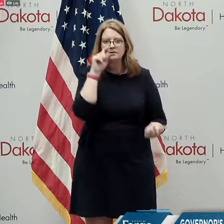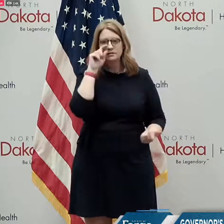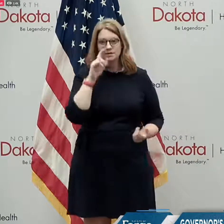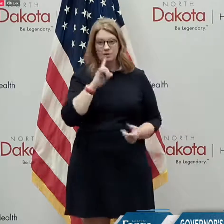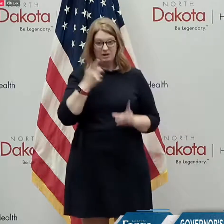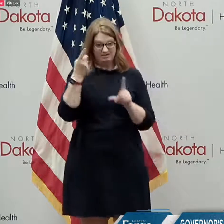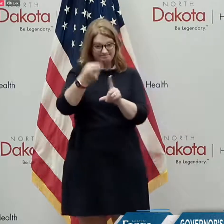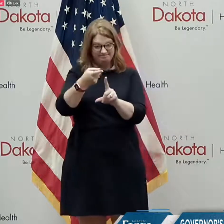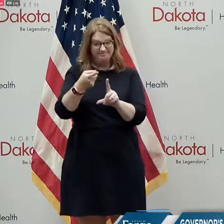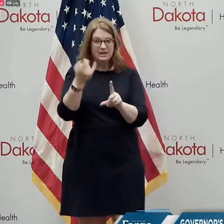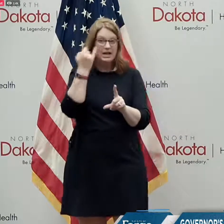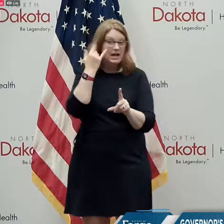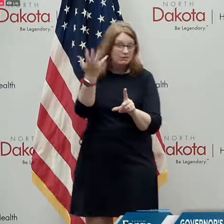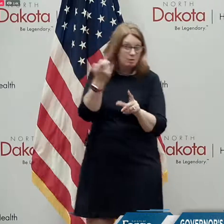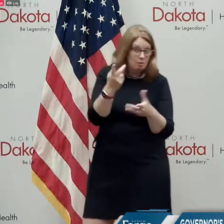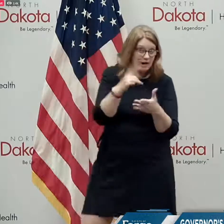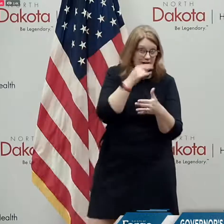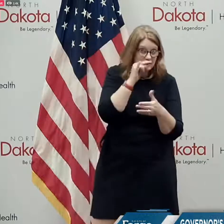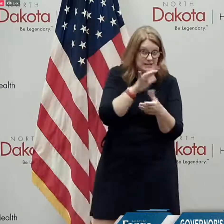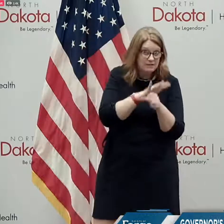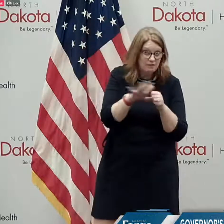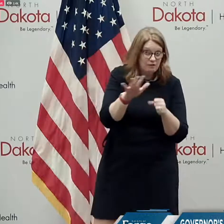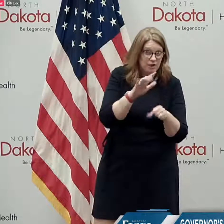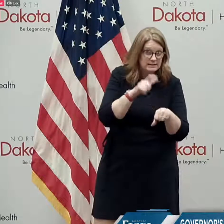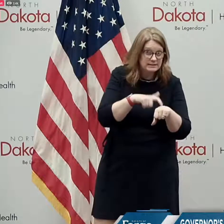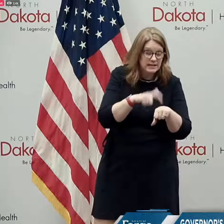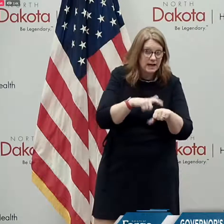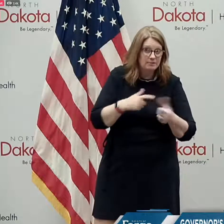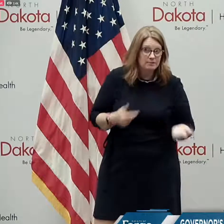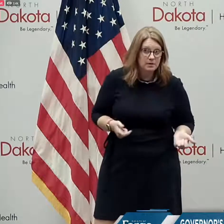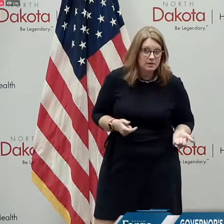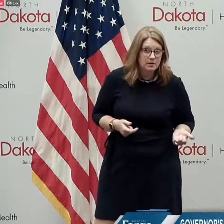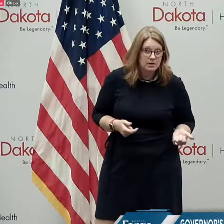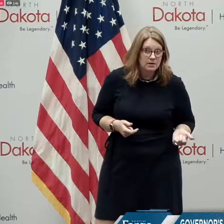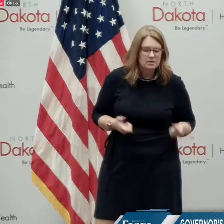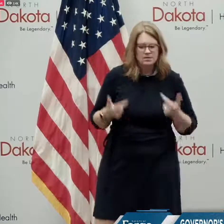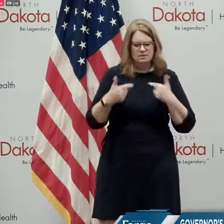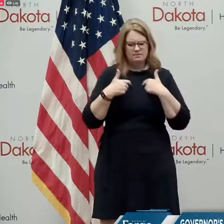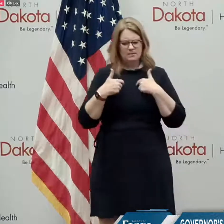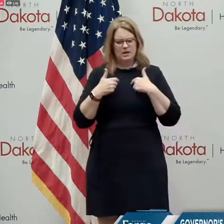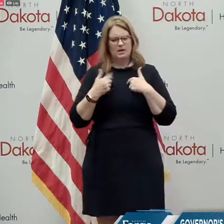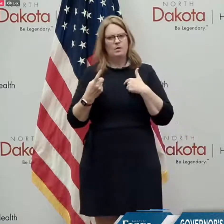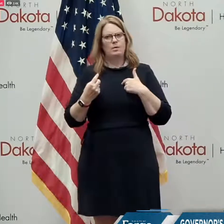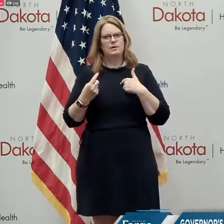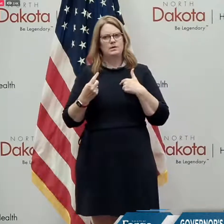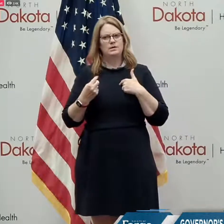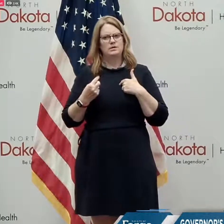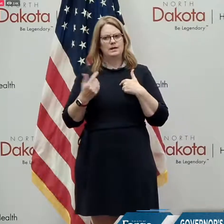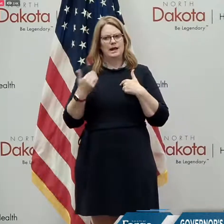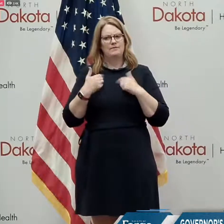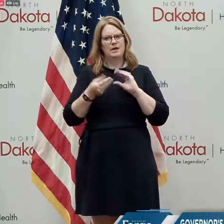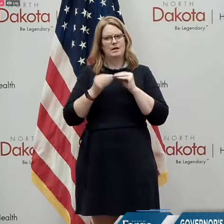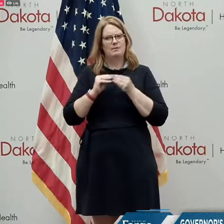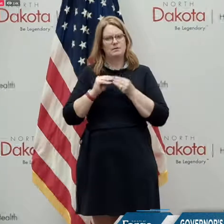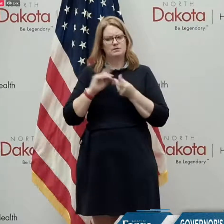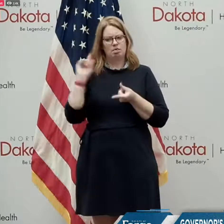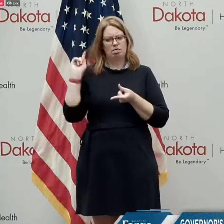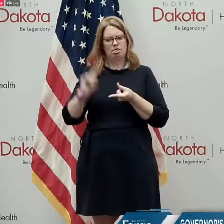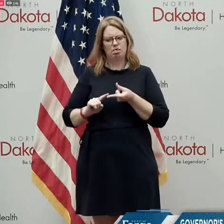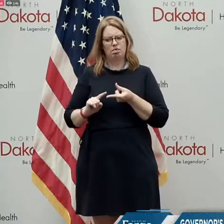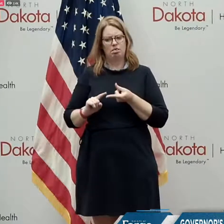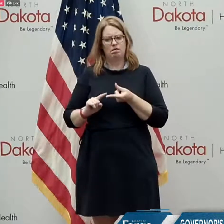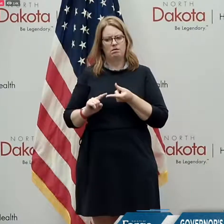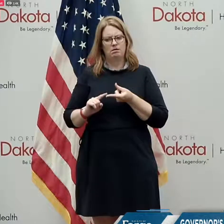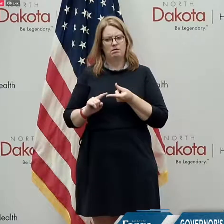school full-time, we have to ask ourselves, what are we going to do to get these numbers down? So